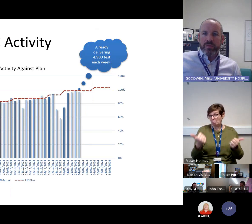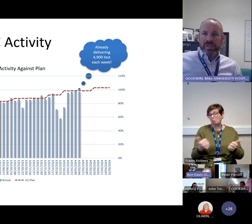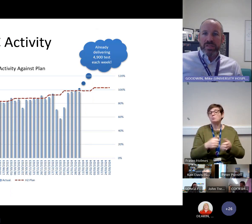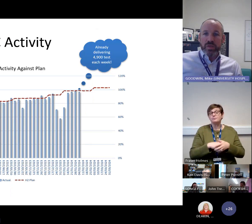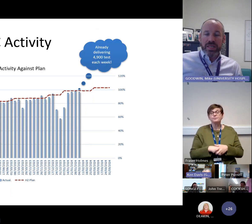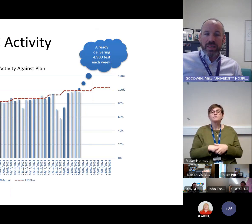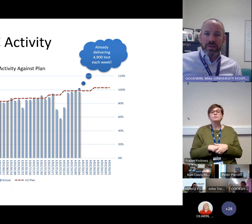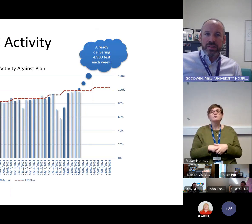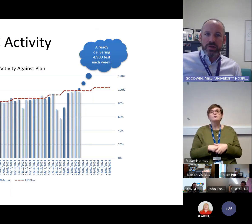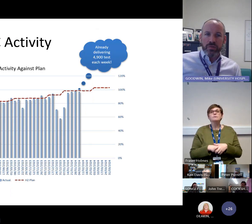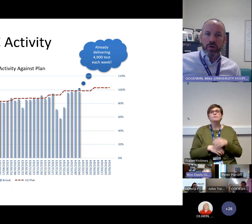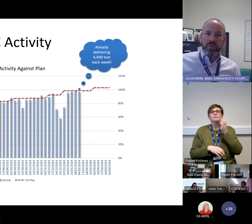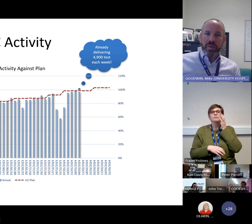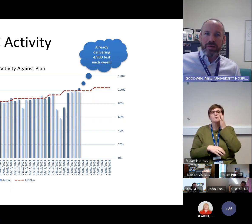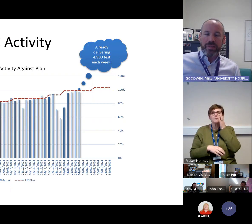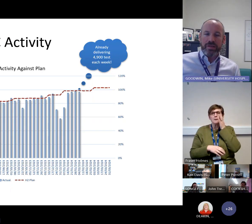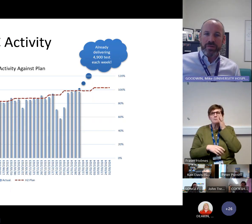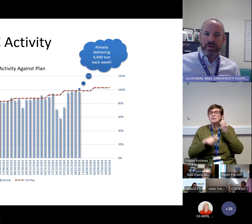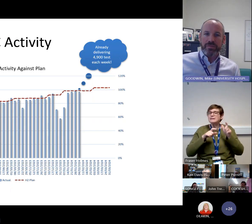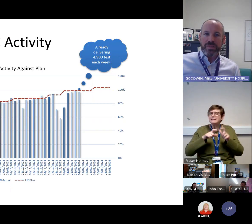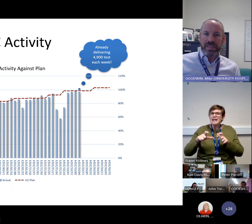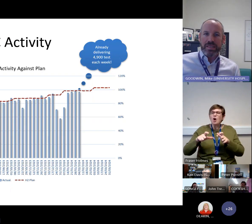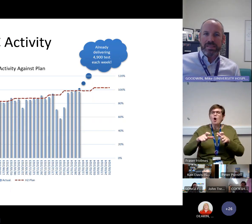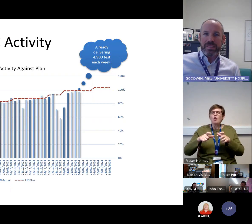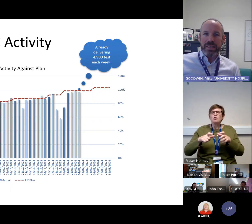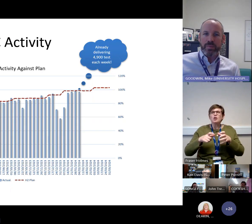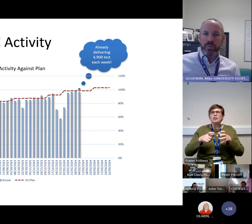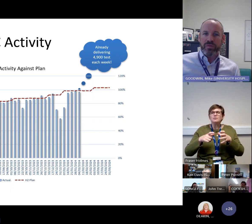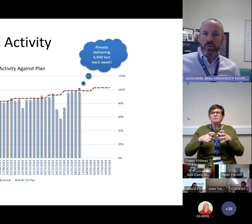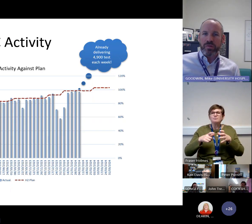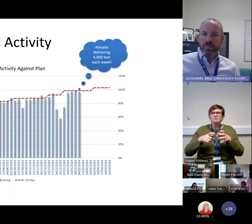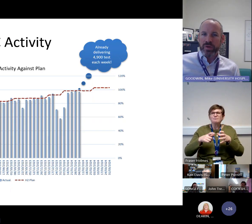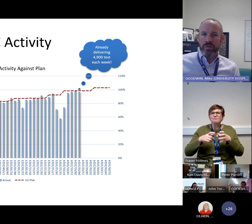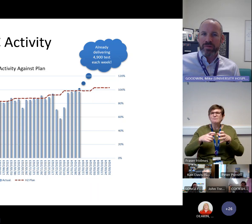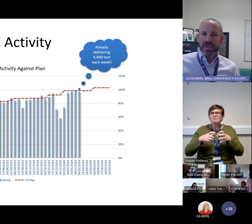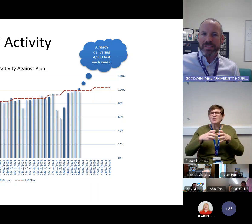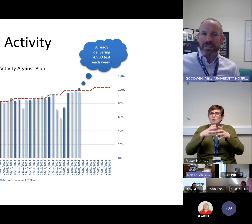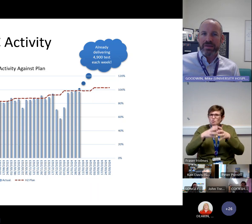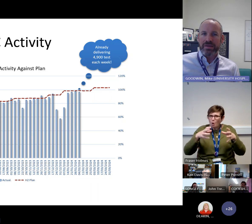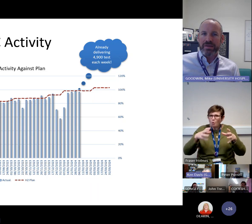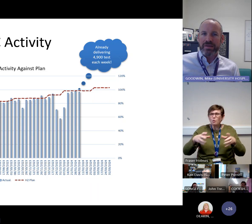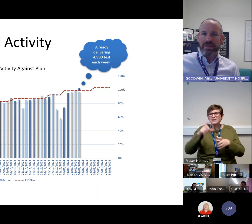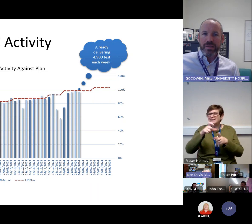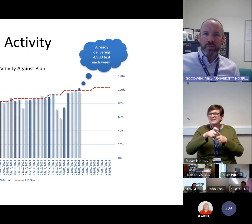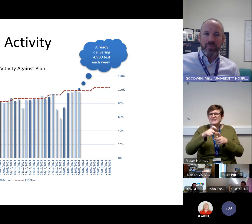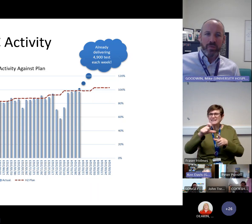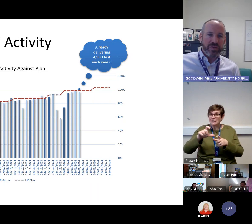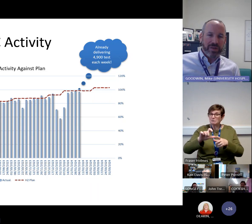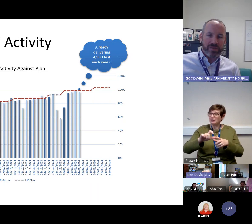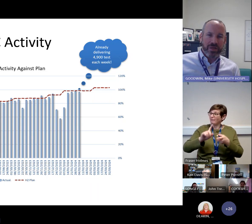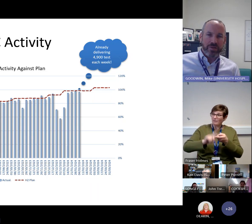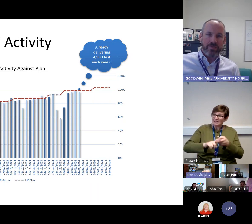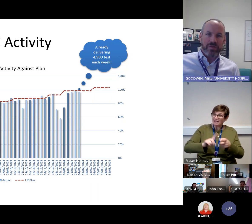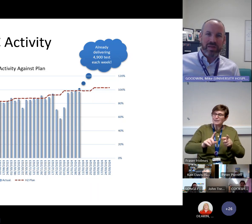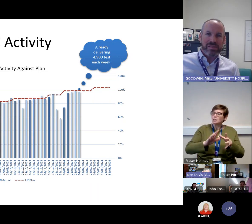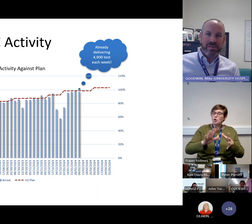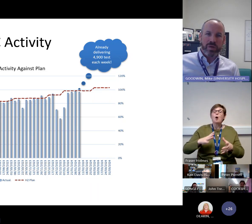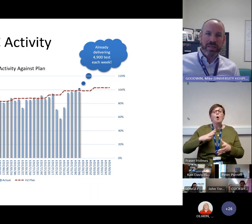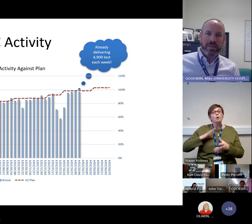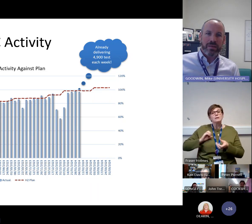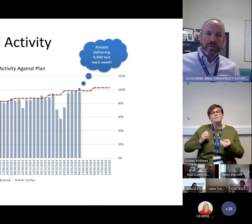As I say, we're still in the sort of growth period of CDC, but we are already delivering